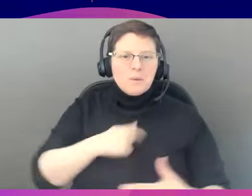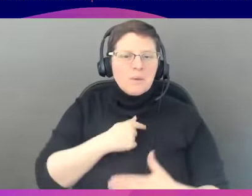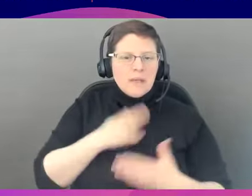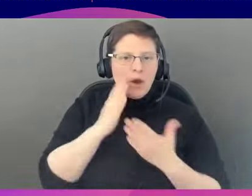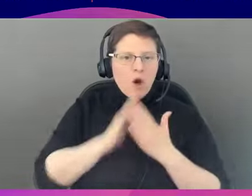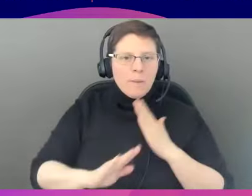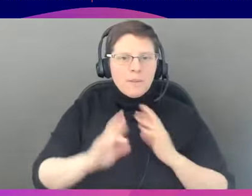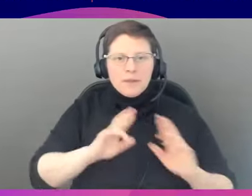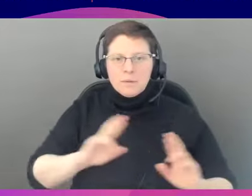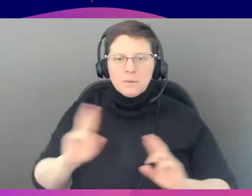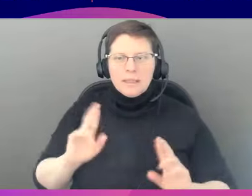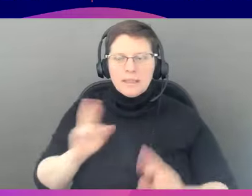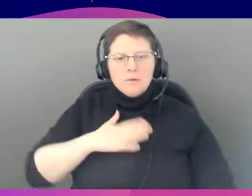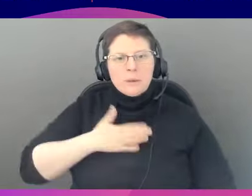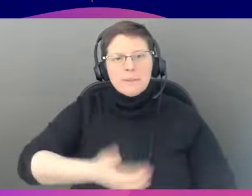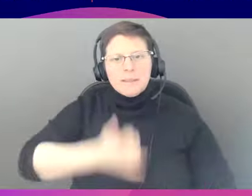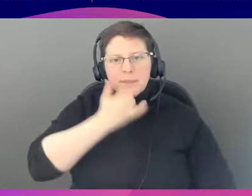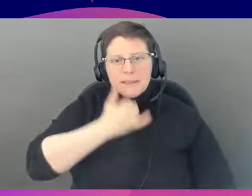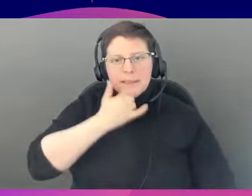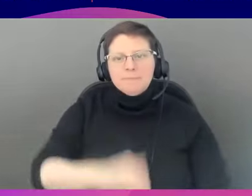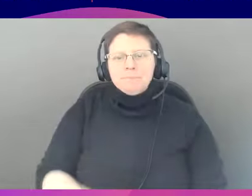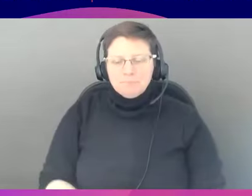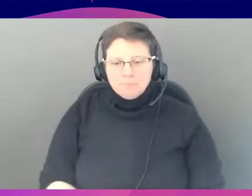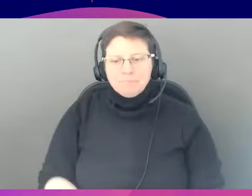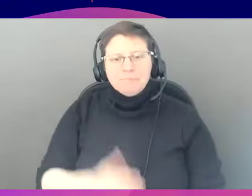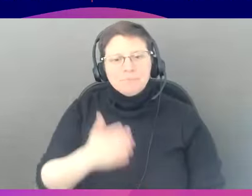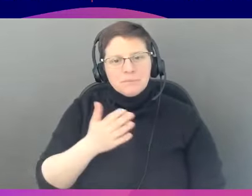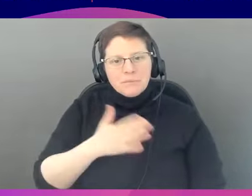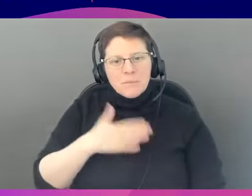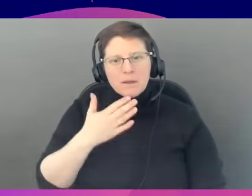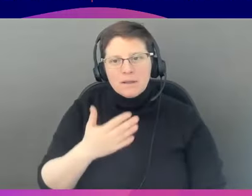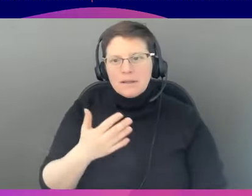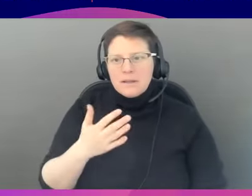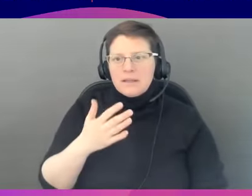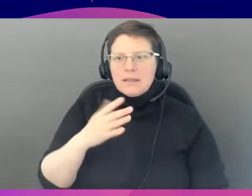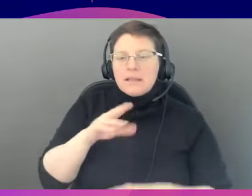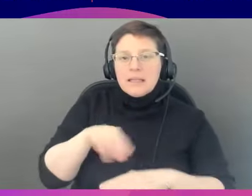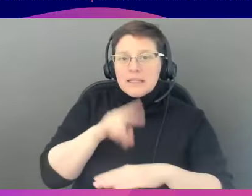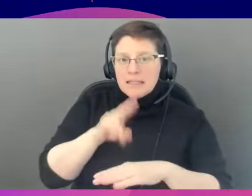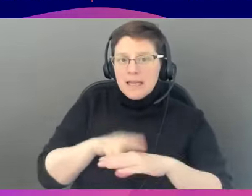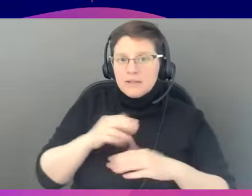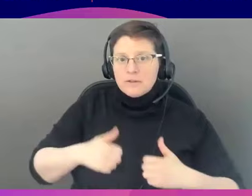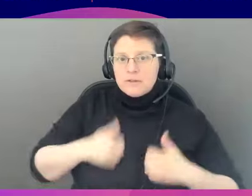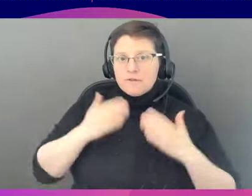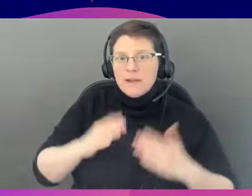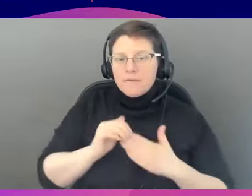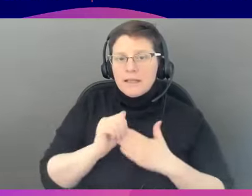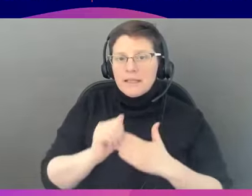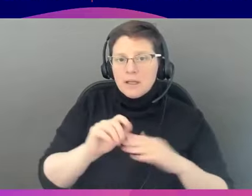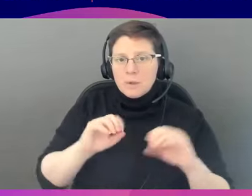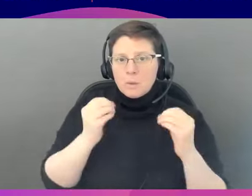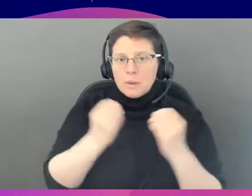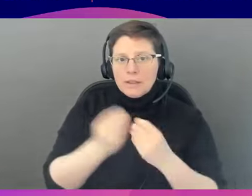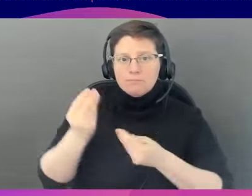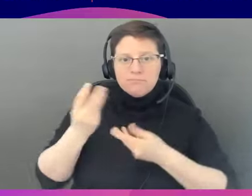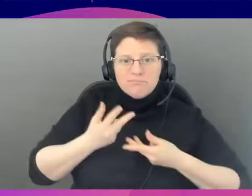like to use language that is shared with us by Women at the Center, which is a national survivor-led organization, and they are one